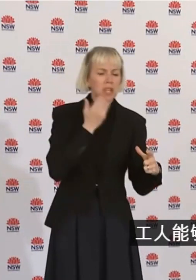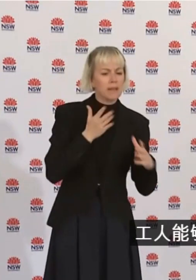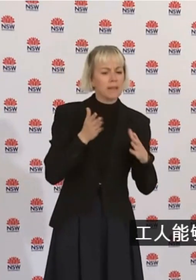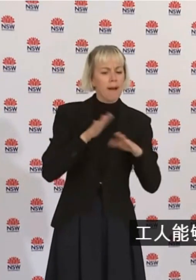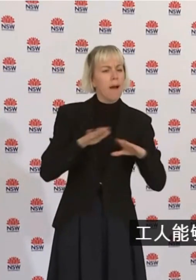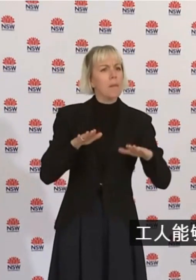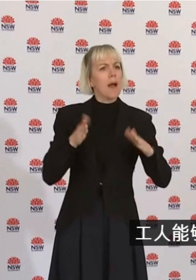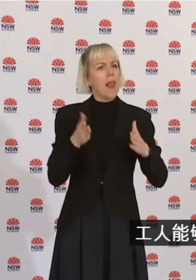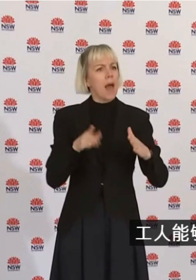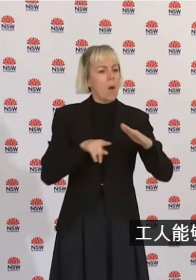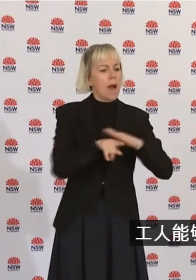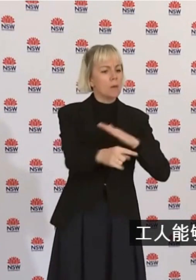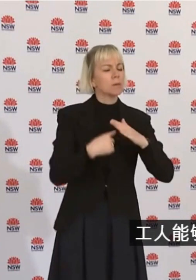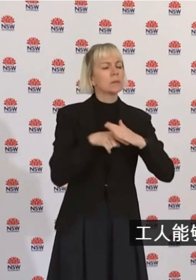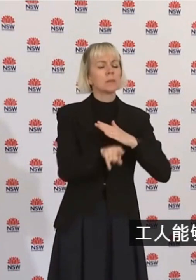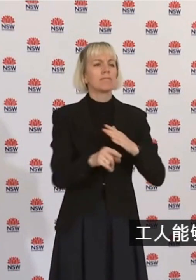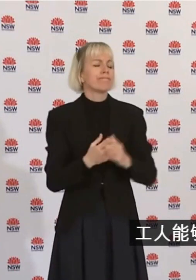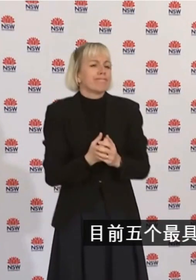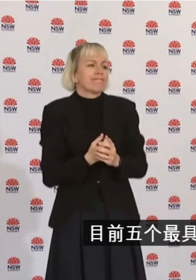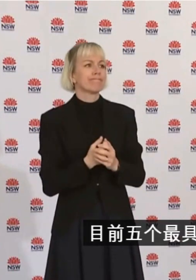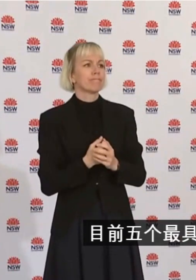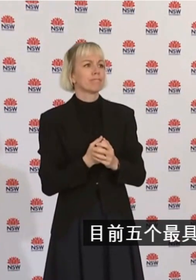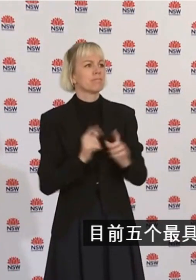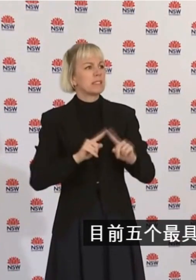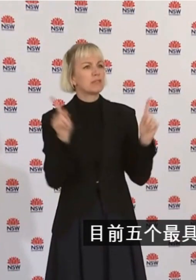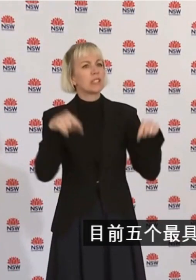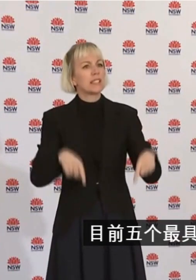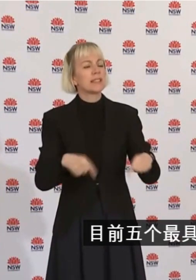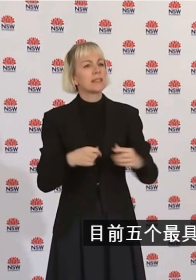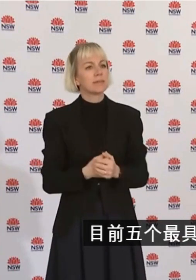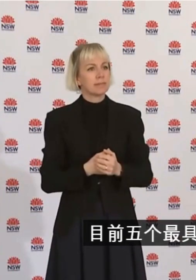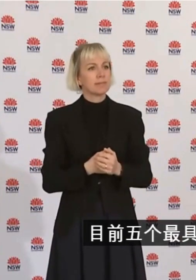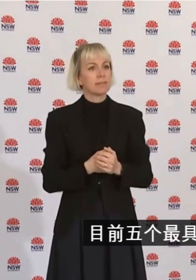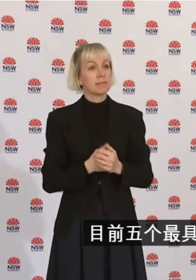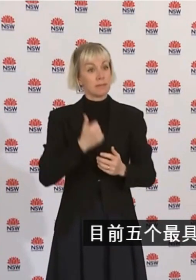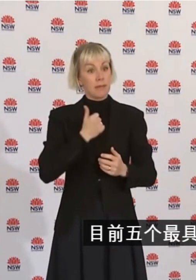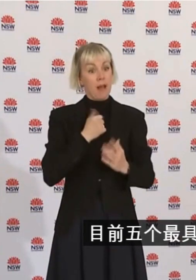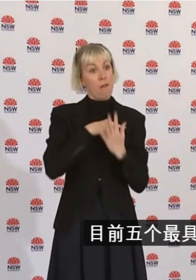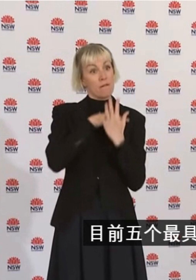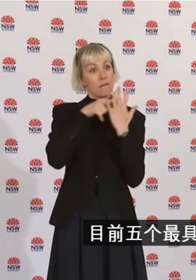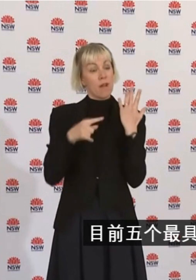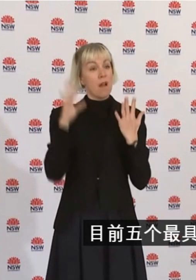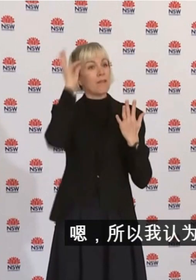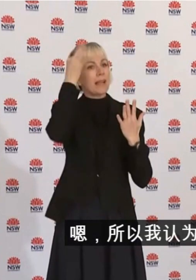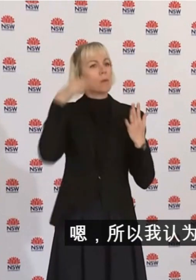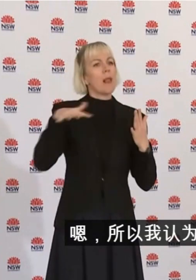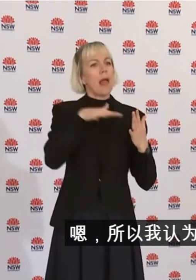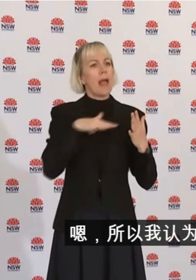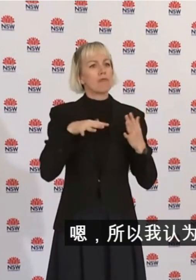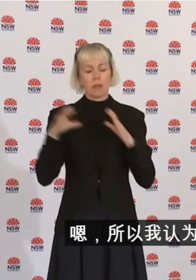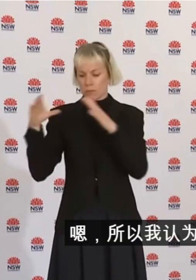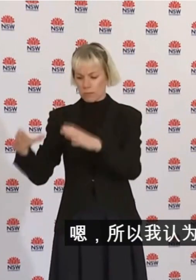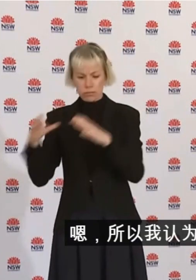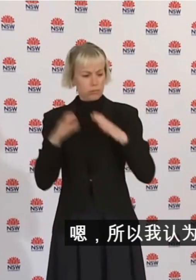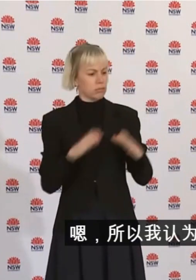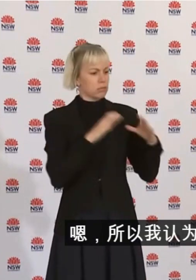limits in terms of workers being able to come out of the five most challenged local government areas at the present time. So